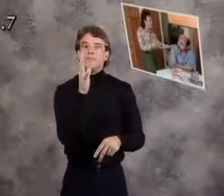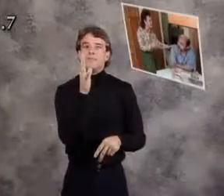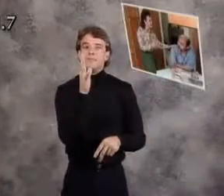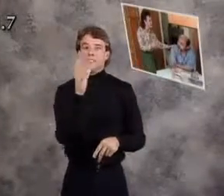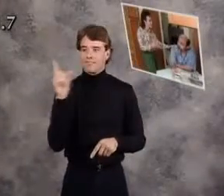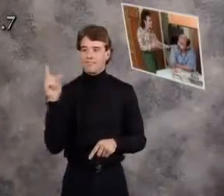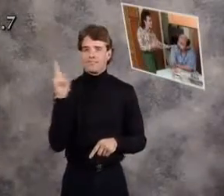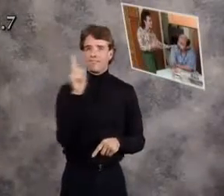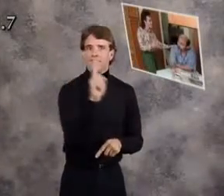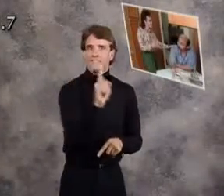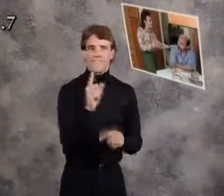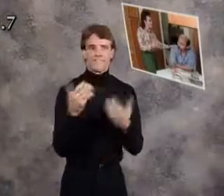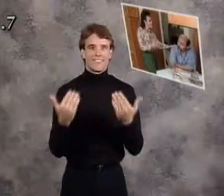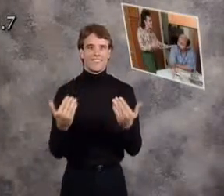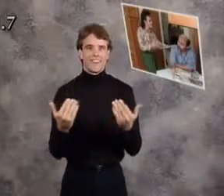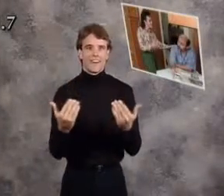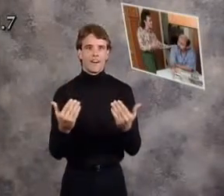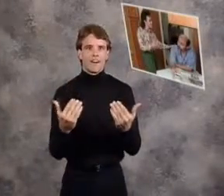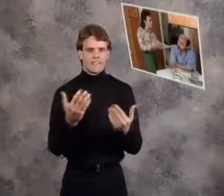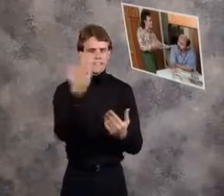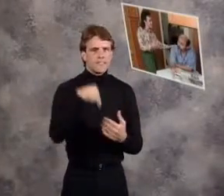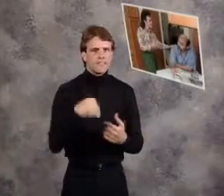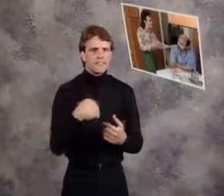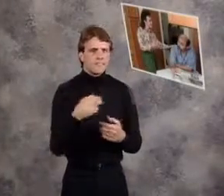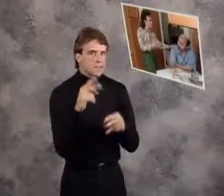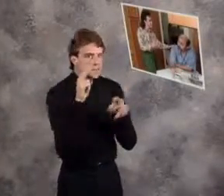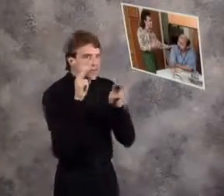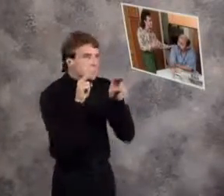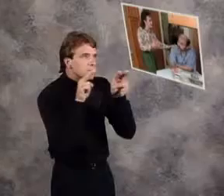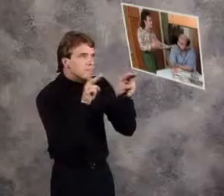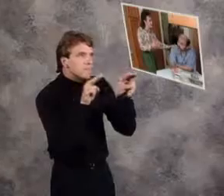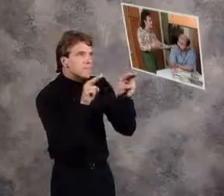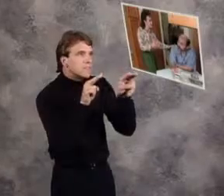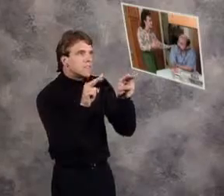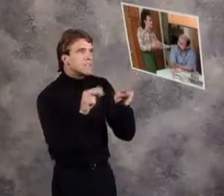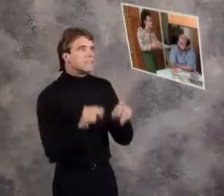Ah, here comes the mother now. Come on, let's watch.